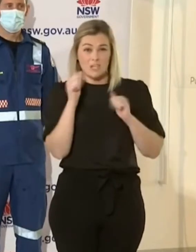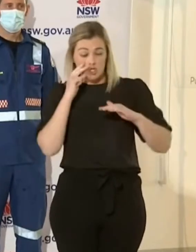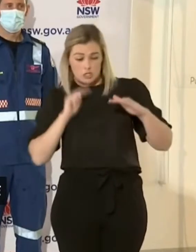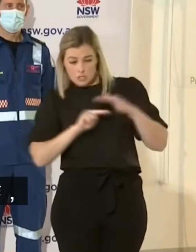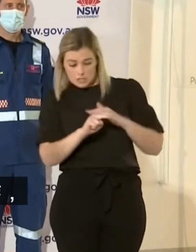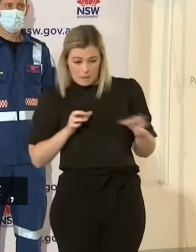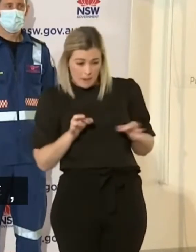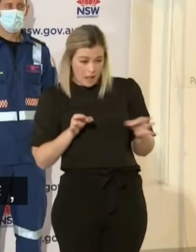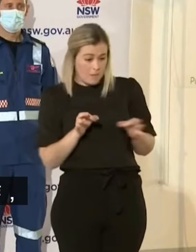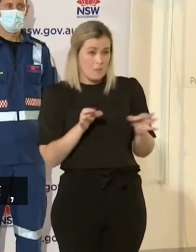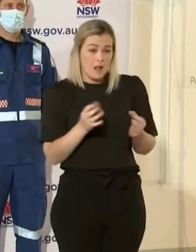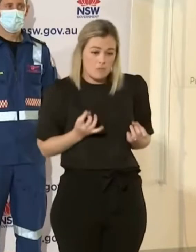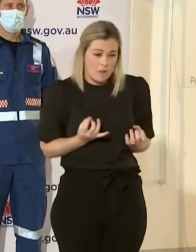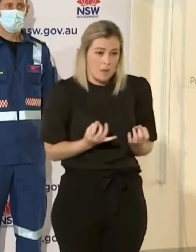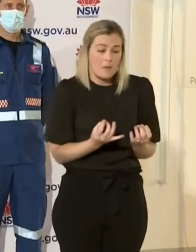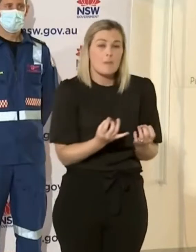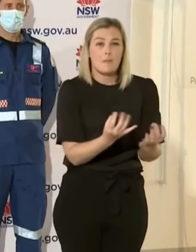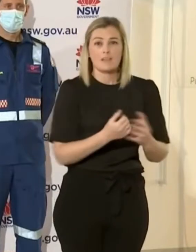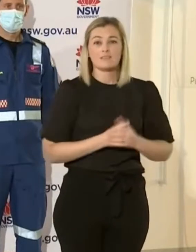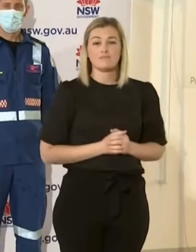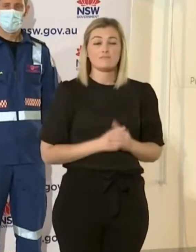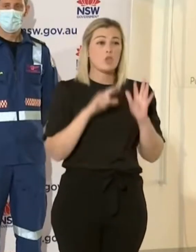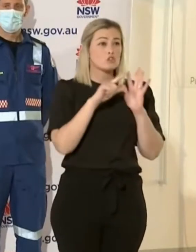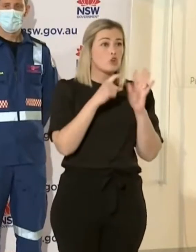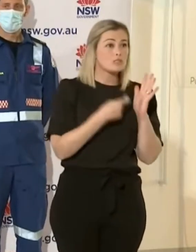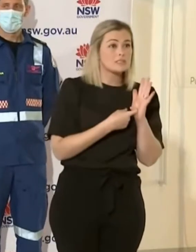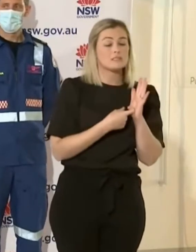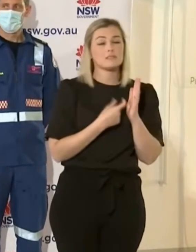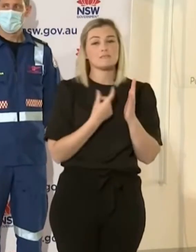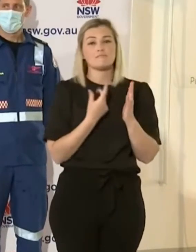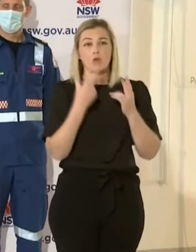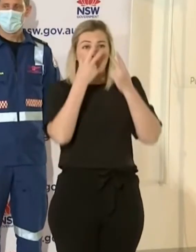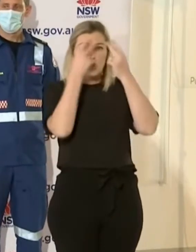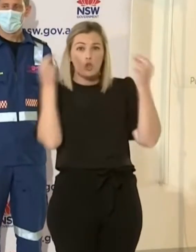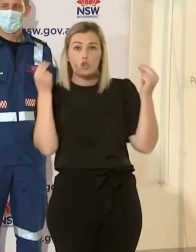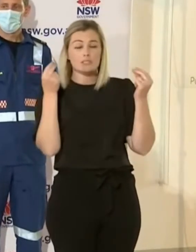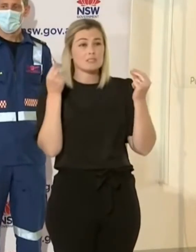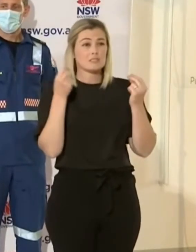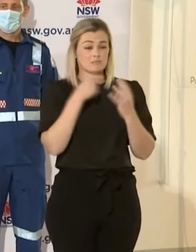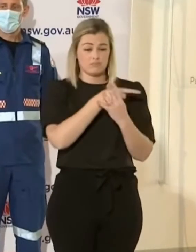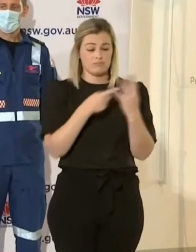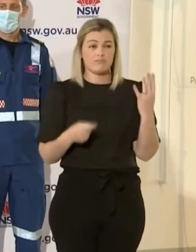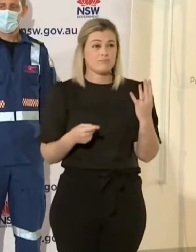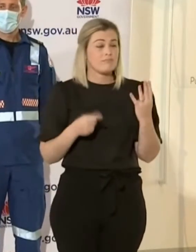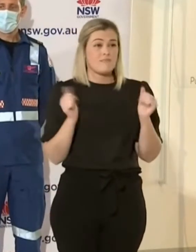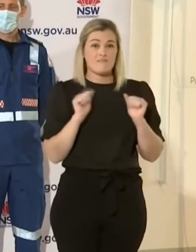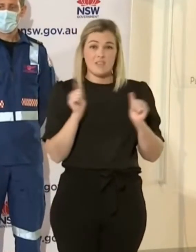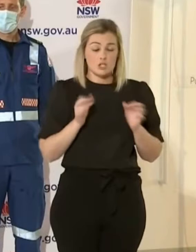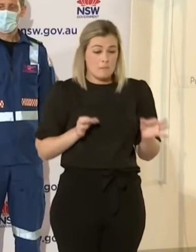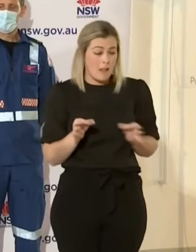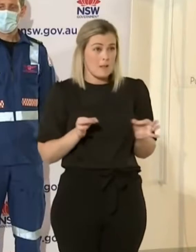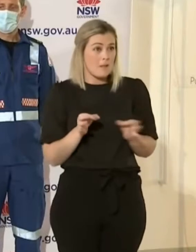lot of work done by the clinicians, by the doctors, the nurses, the Dr. Bryn Burns of the world, and